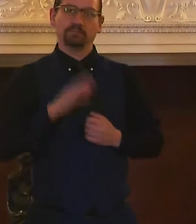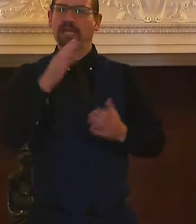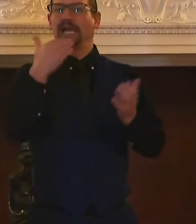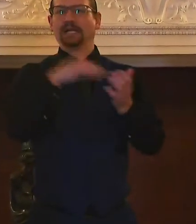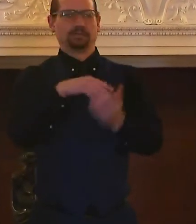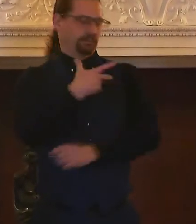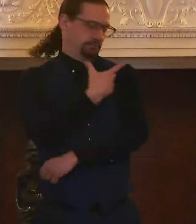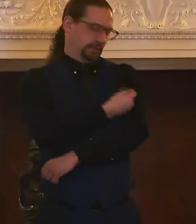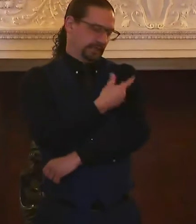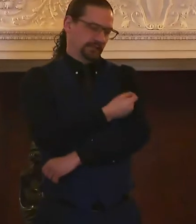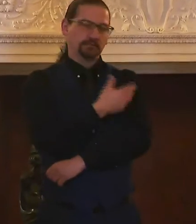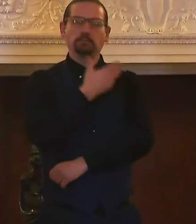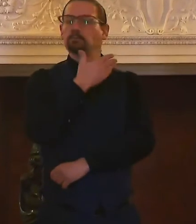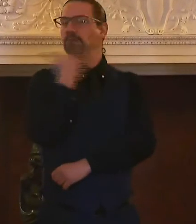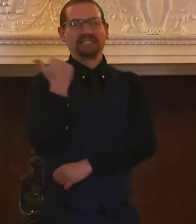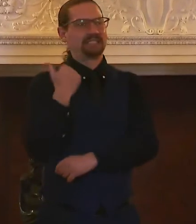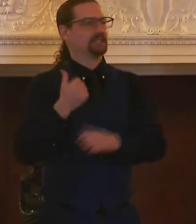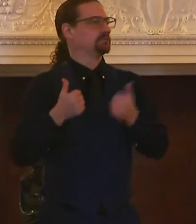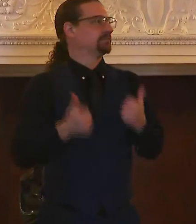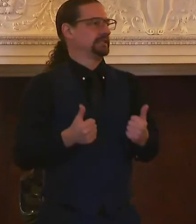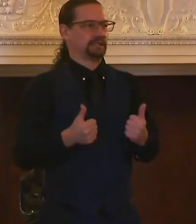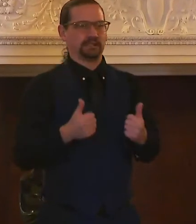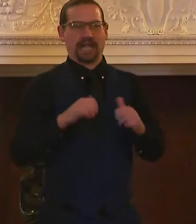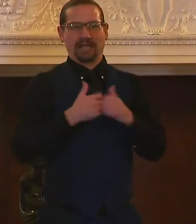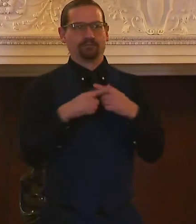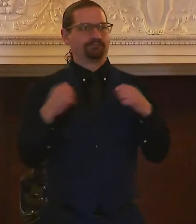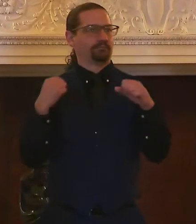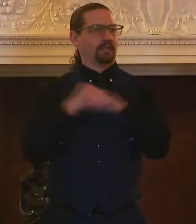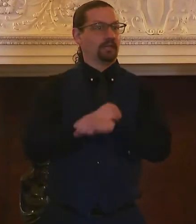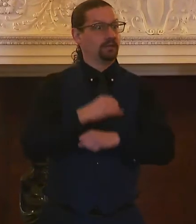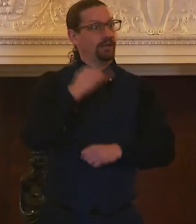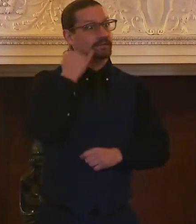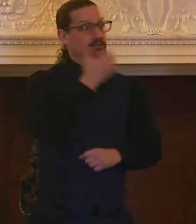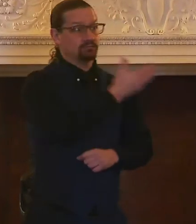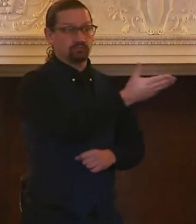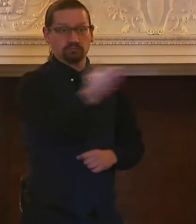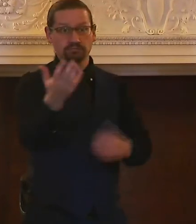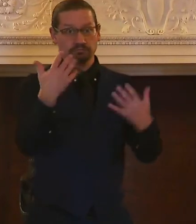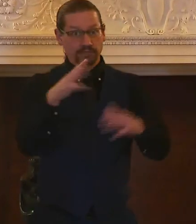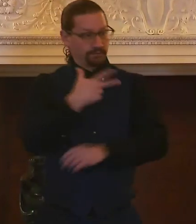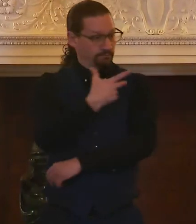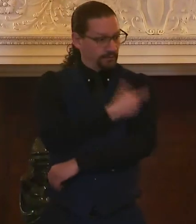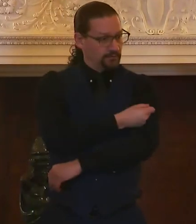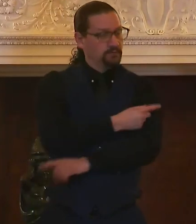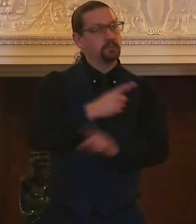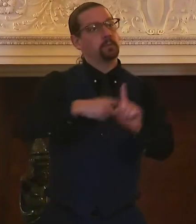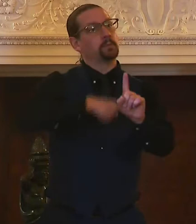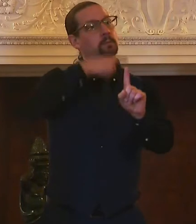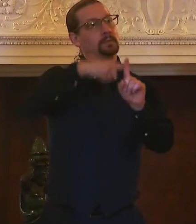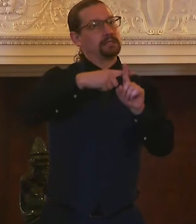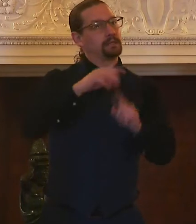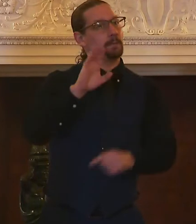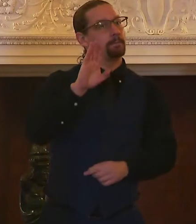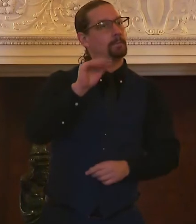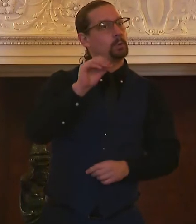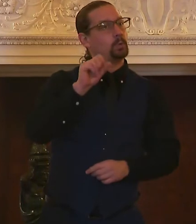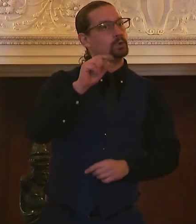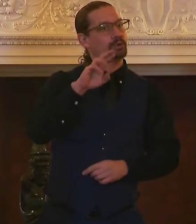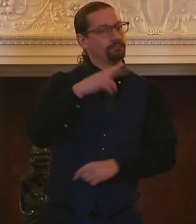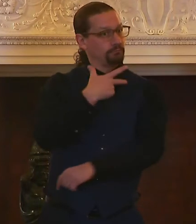If you already are vaccinated, the best way to help protect yourself and your families is by getting your